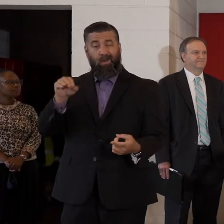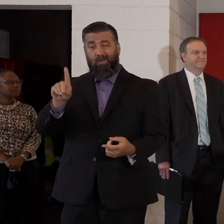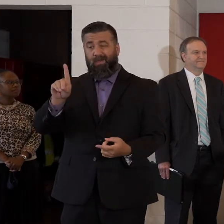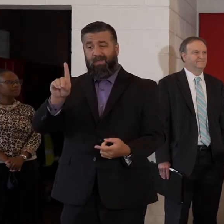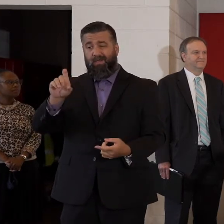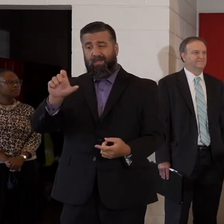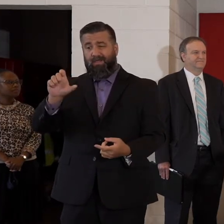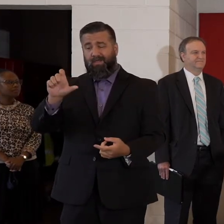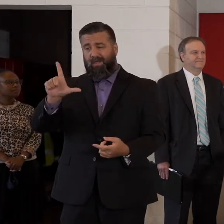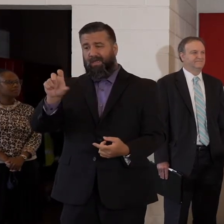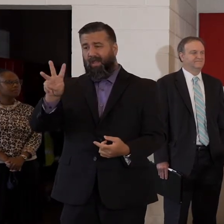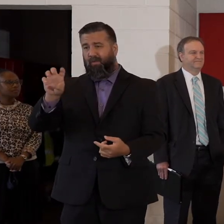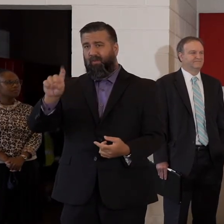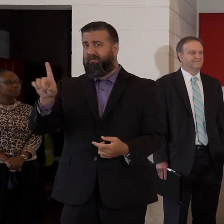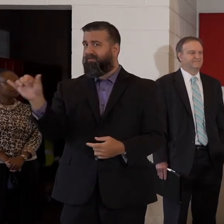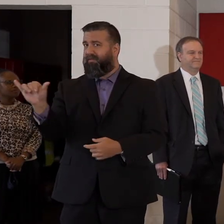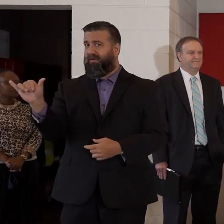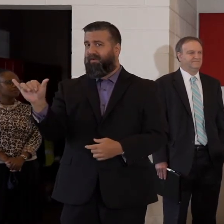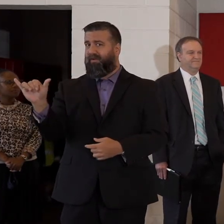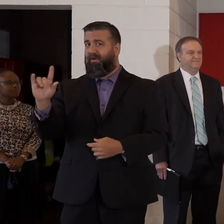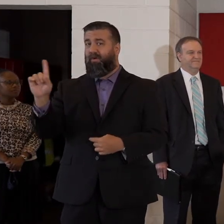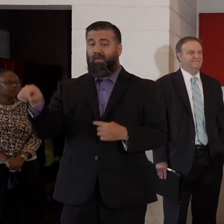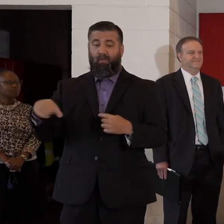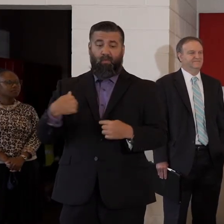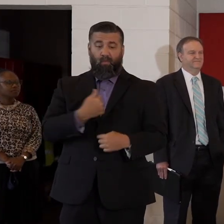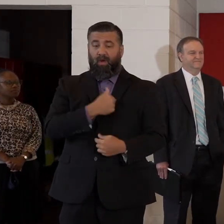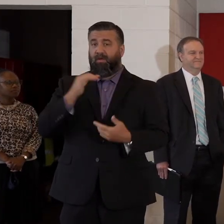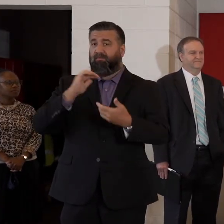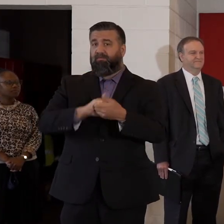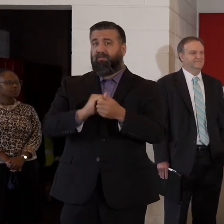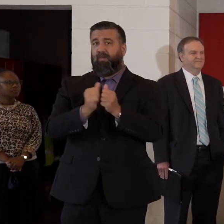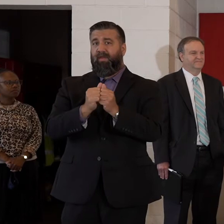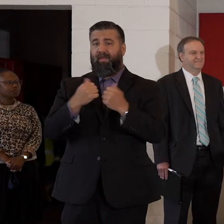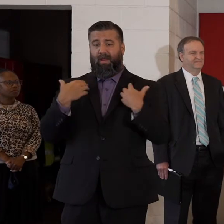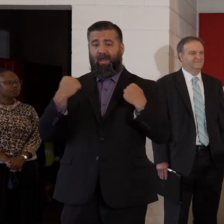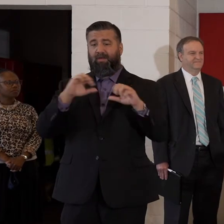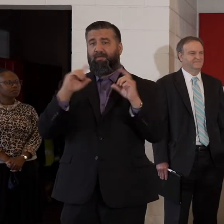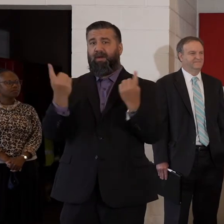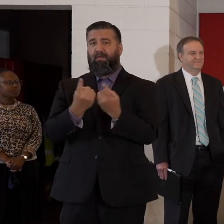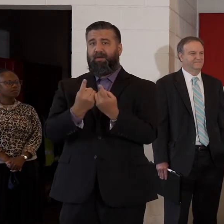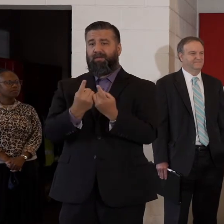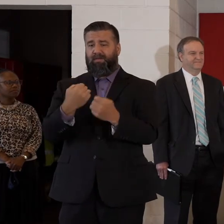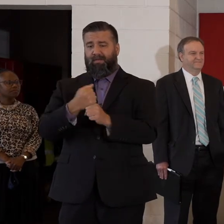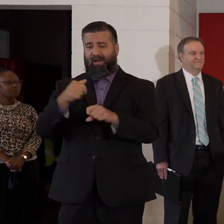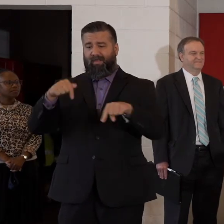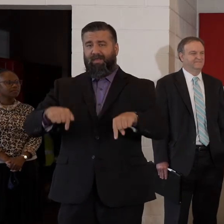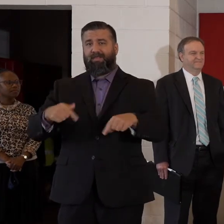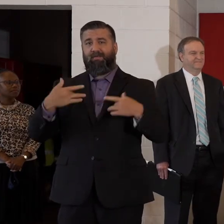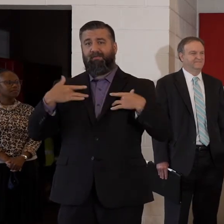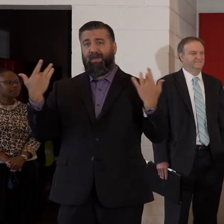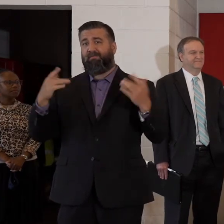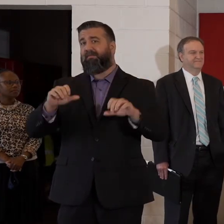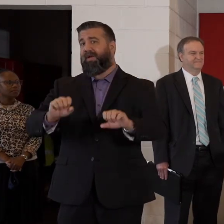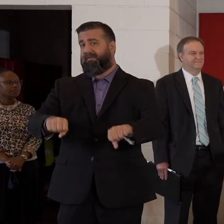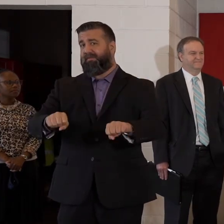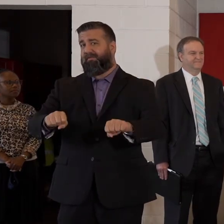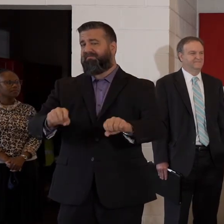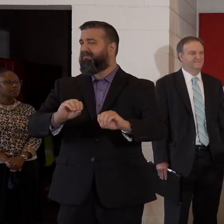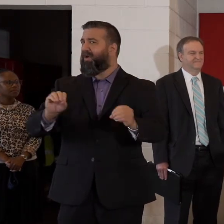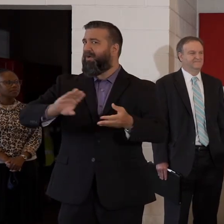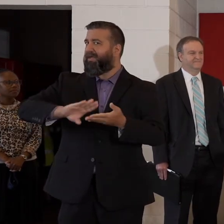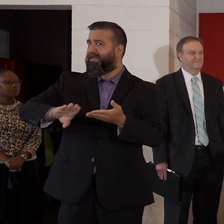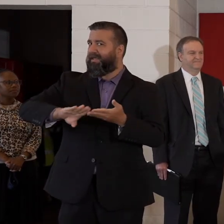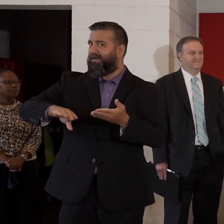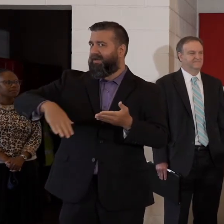well. We're teaming up with the fire departments, with the health department to make this happen. So there's no excuses to not have